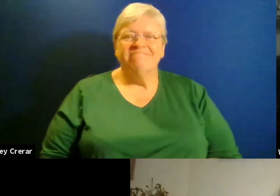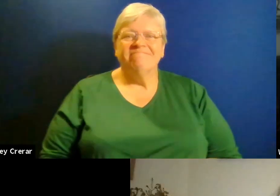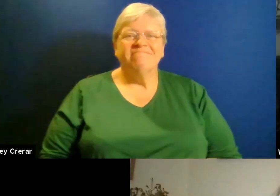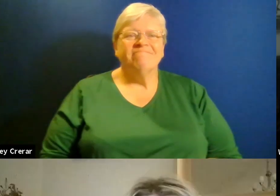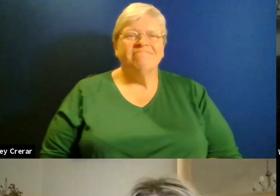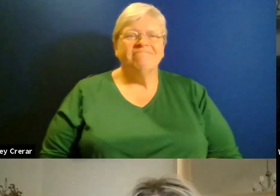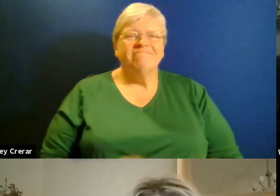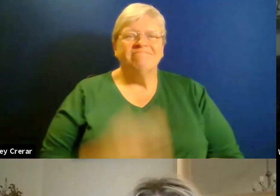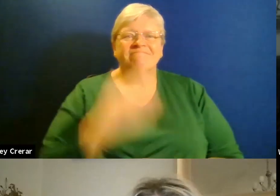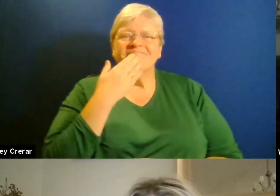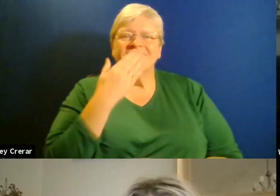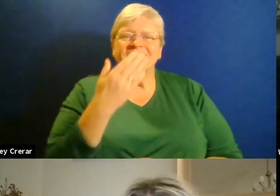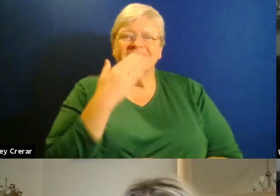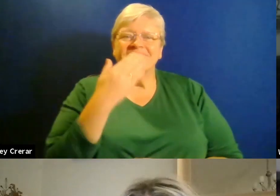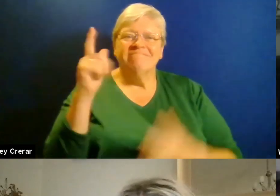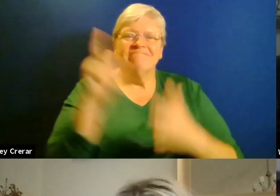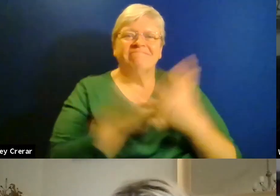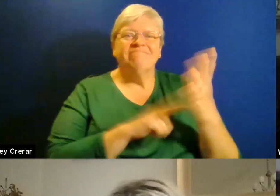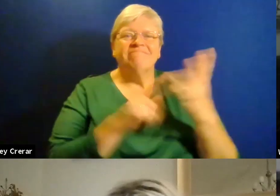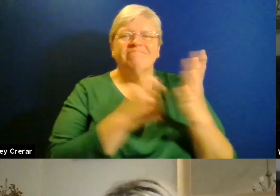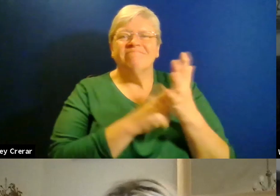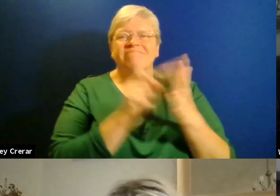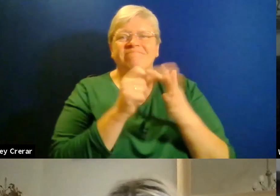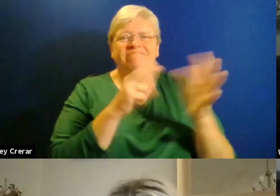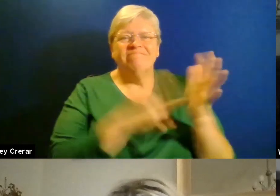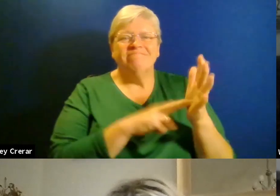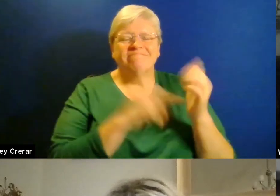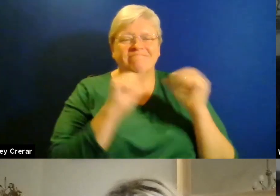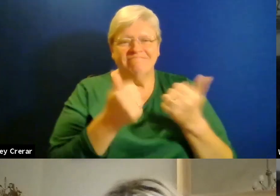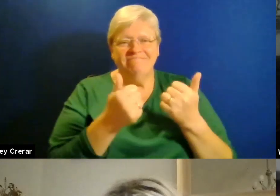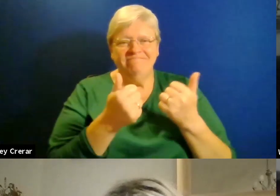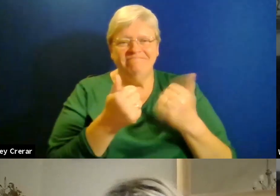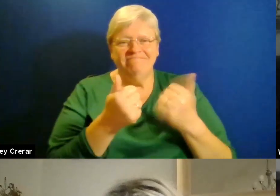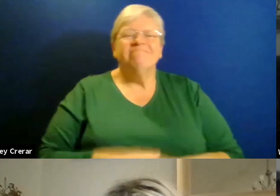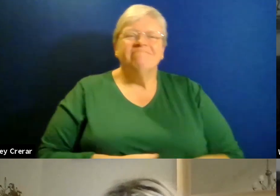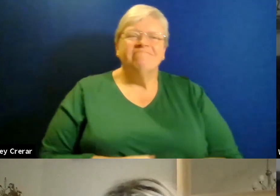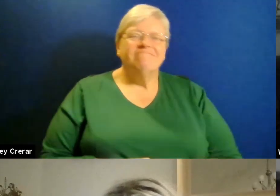Yeah, thank you for that again, Jordan. Thank you, Jordan. Great. Always good to hear it again.